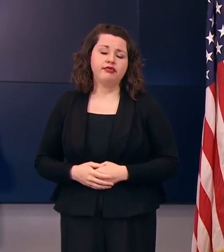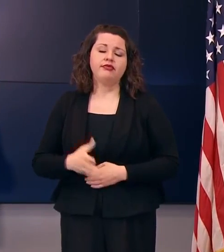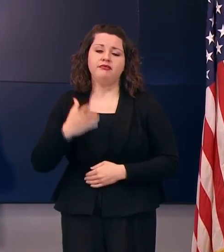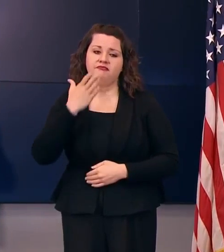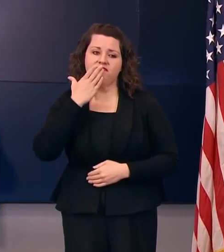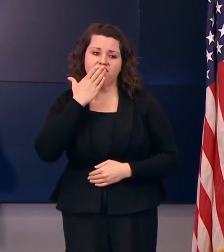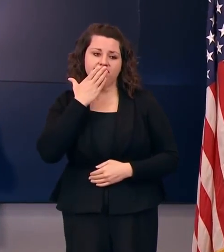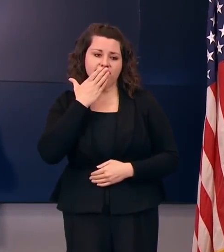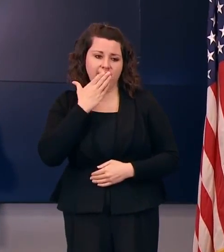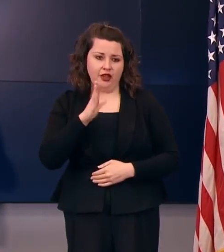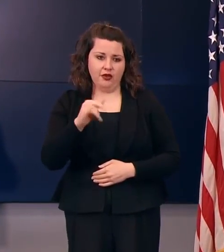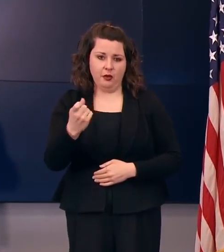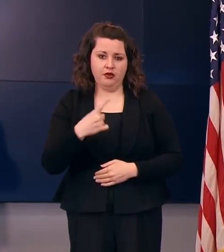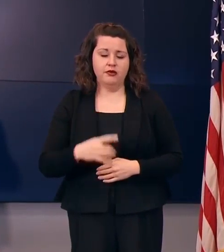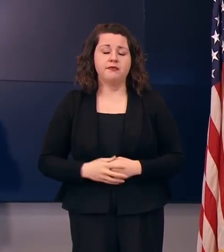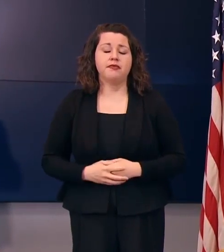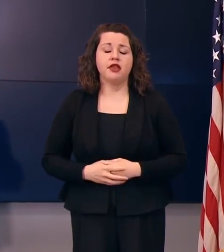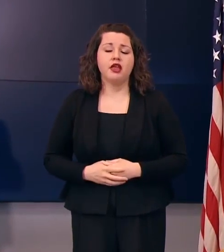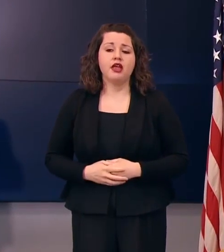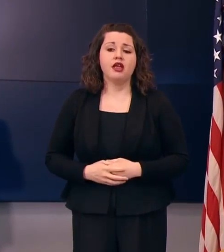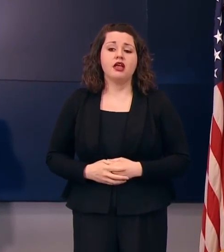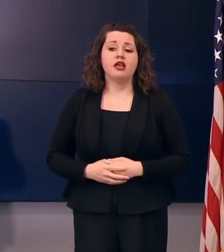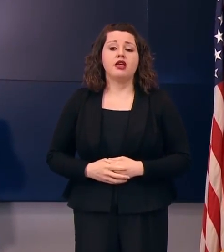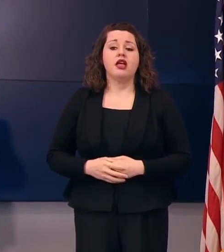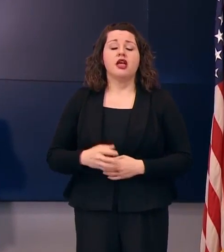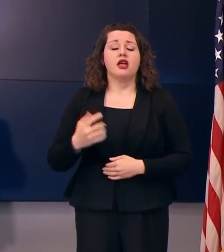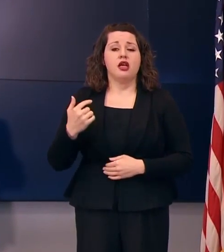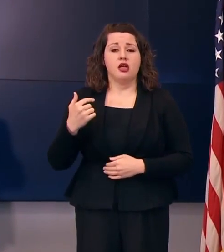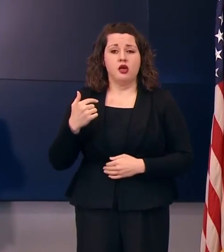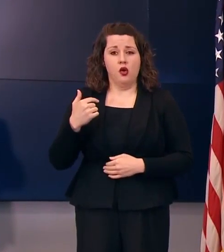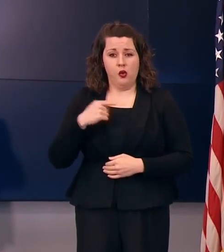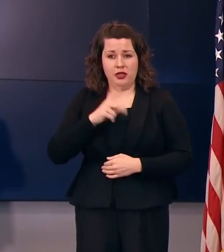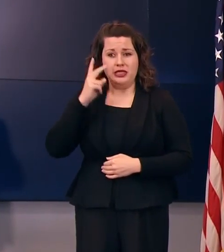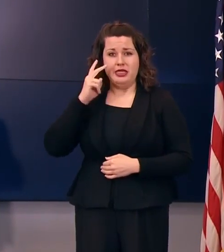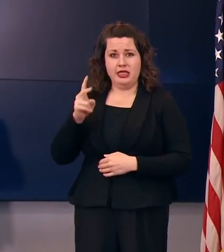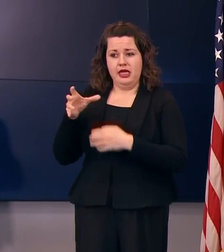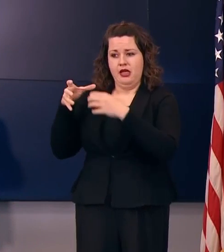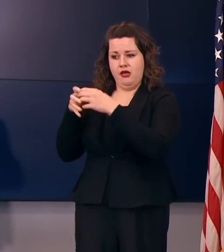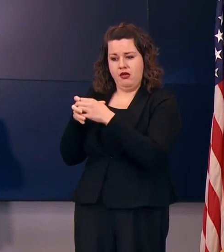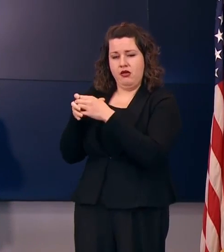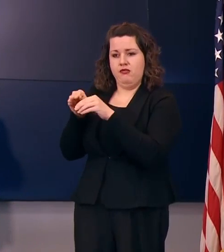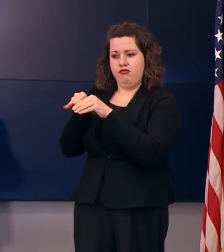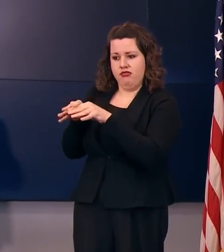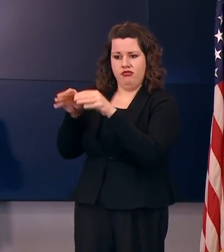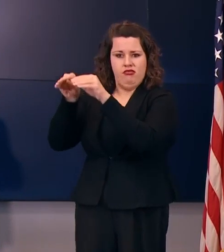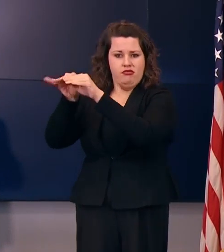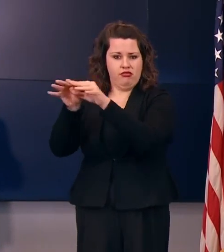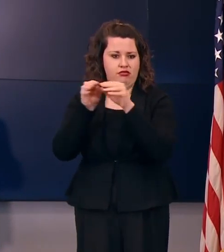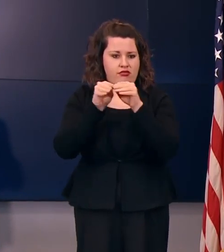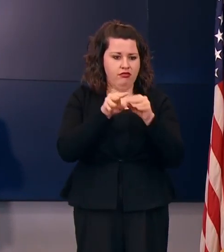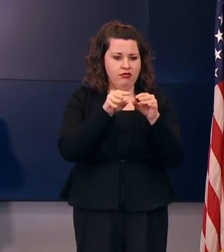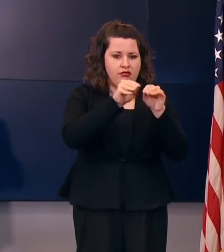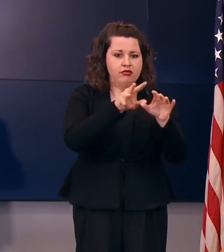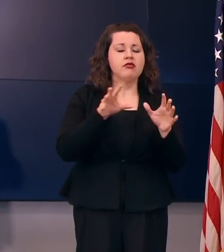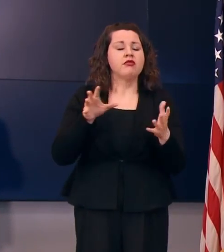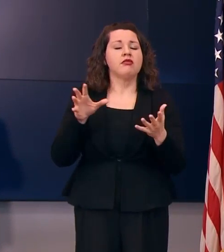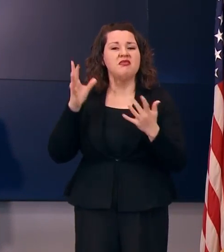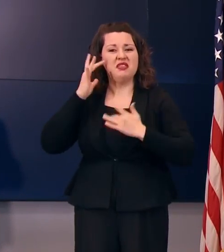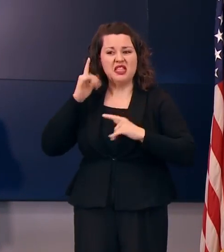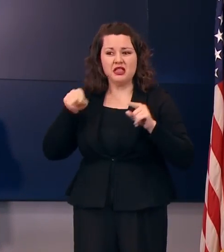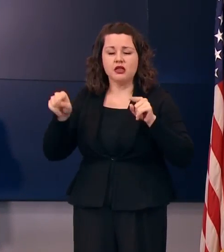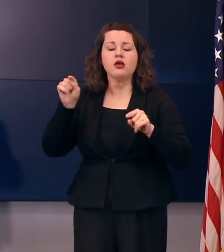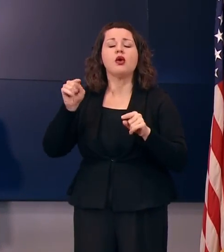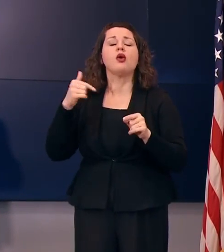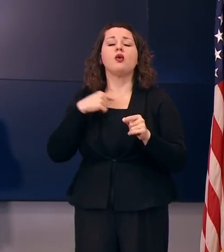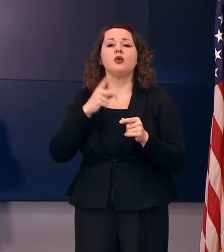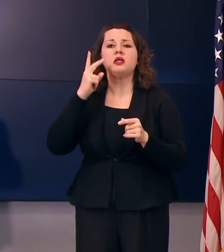Thank you for the question. I think that as we detect clusters or outbreaks of illness, we're seeing things that are in